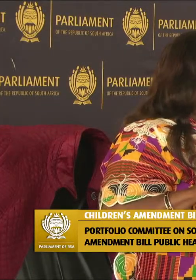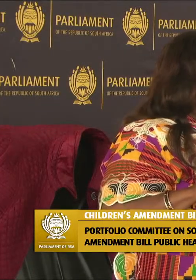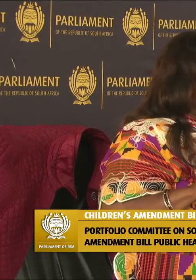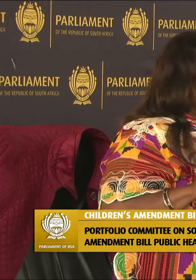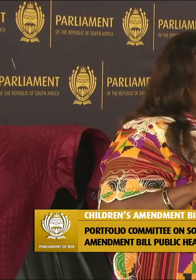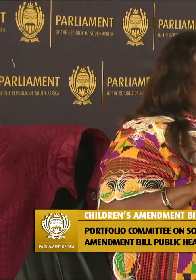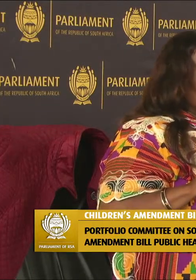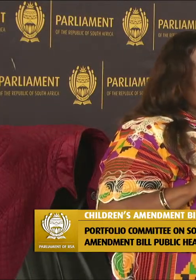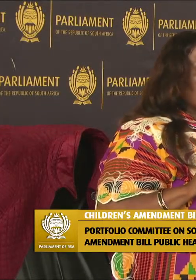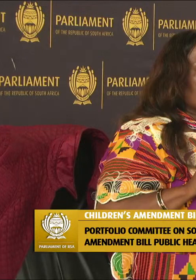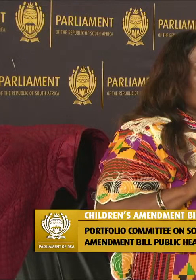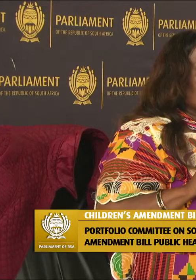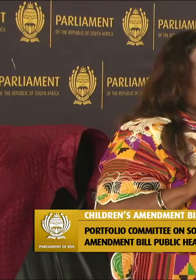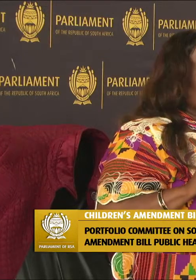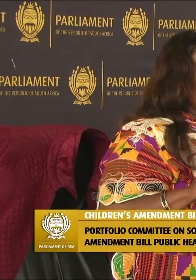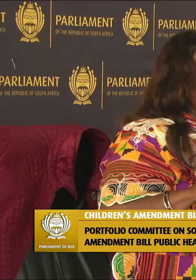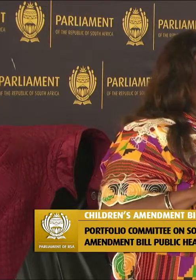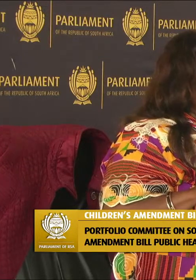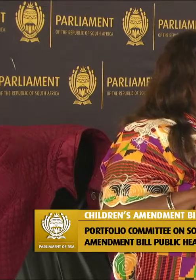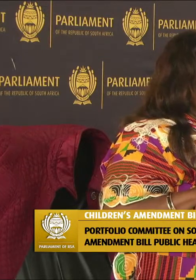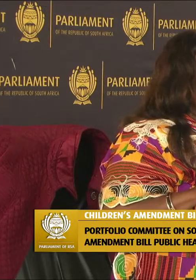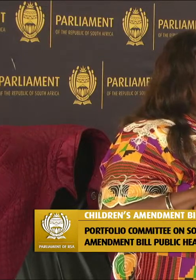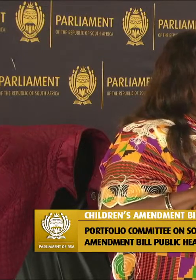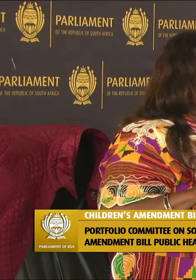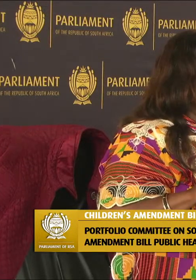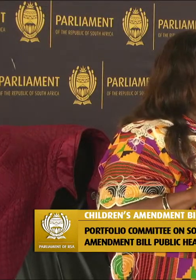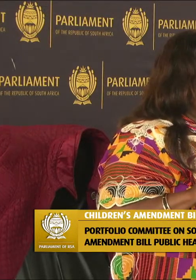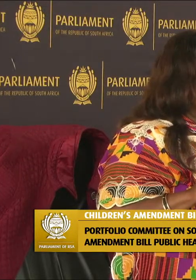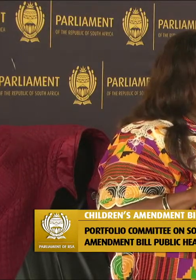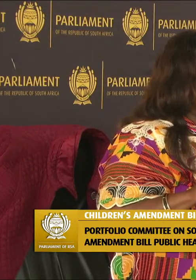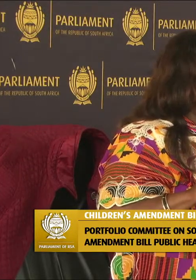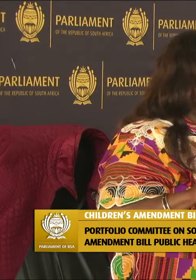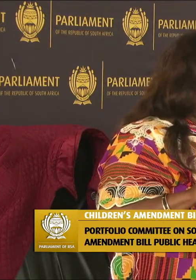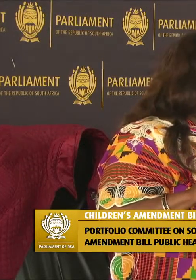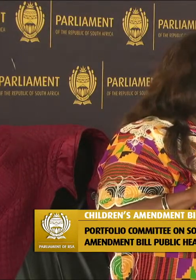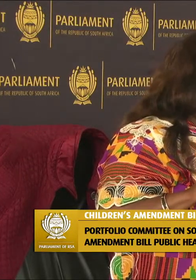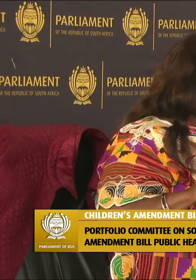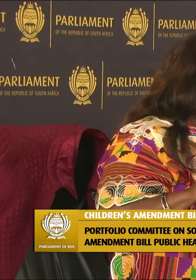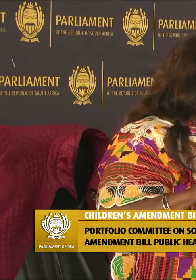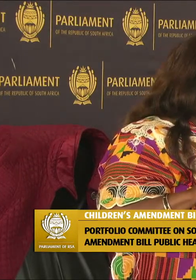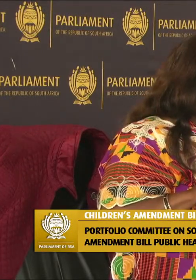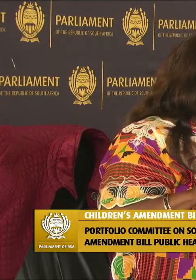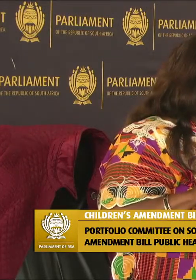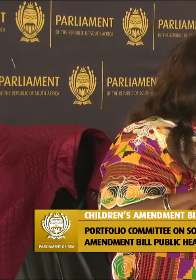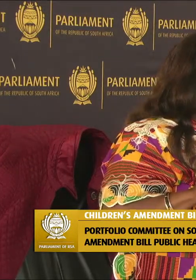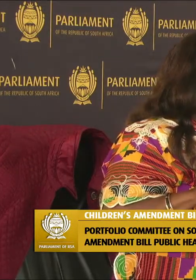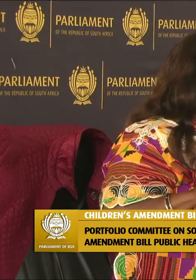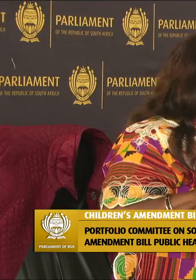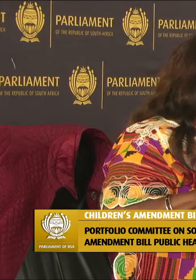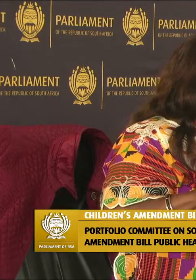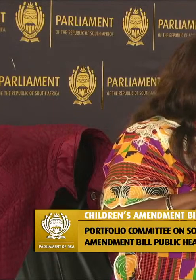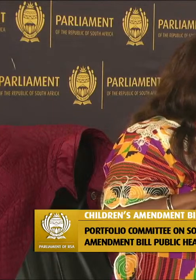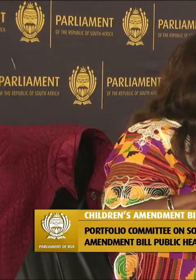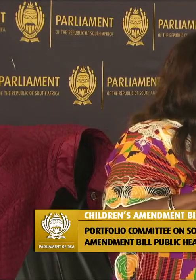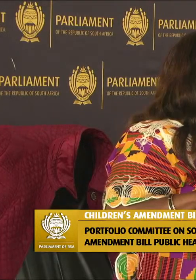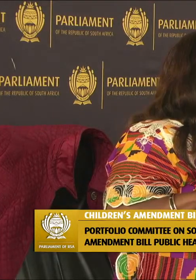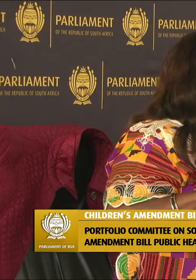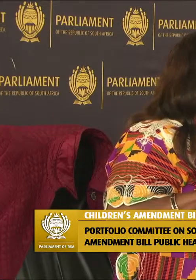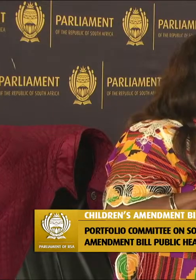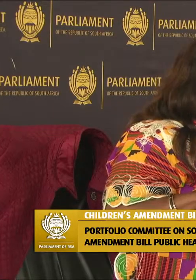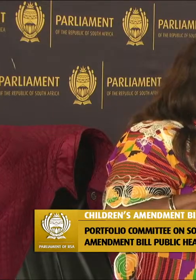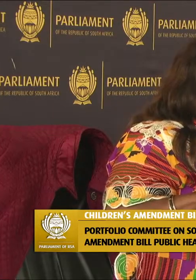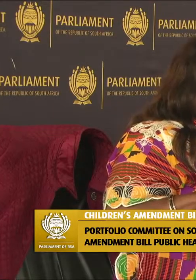are here. Into ke leyo ebenza bakwazi nabo phansi kwalo mqathango okanye kwesisihloko